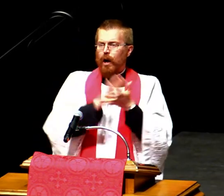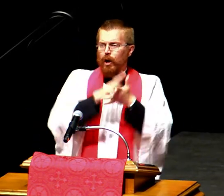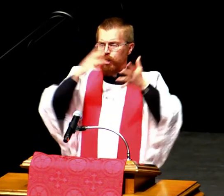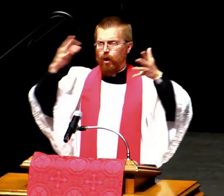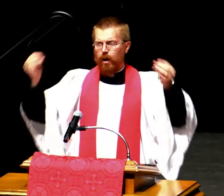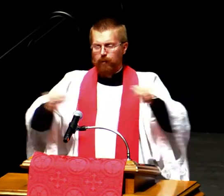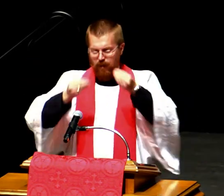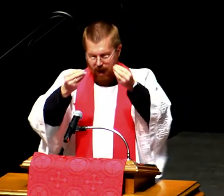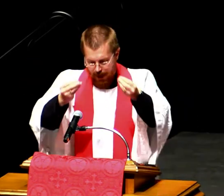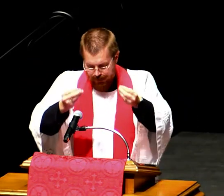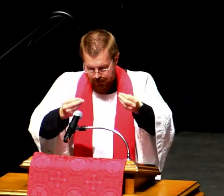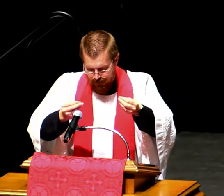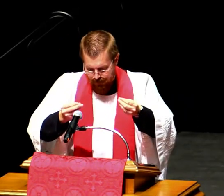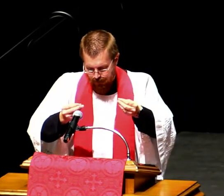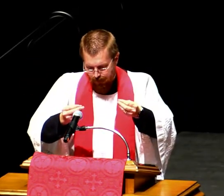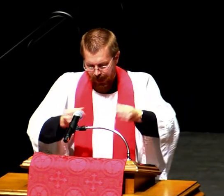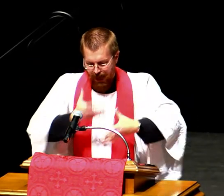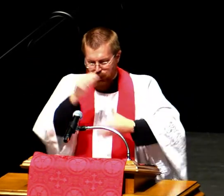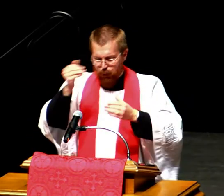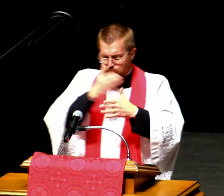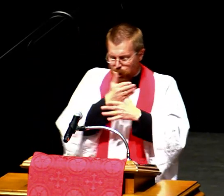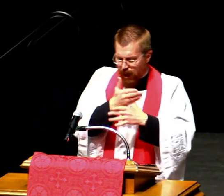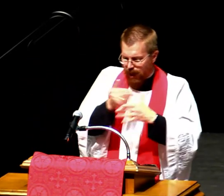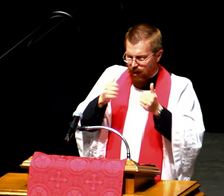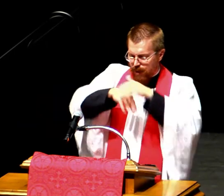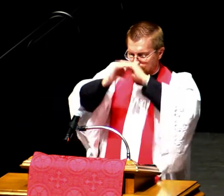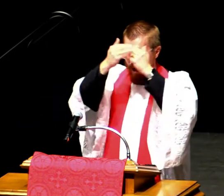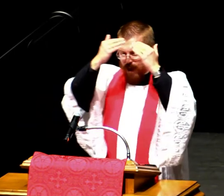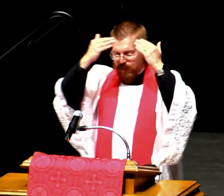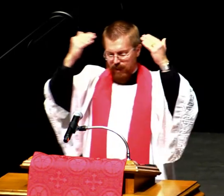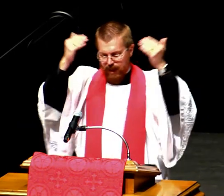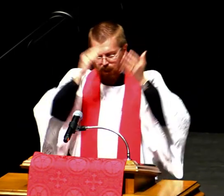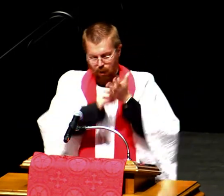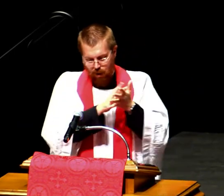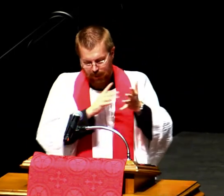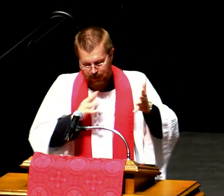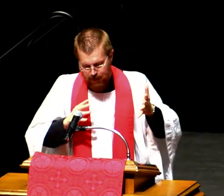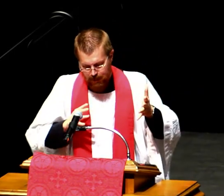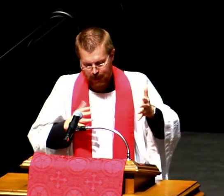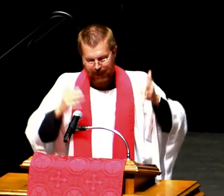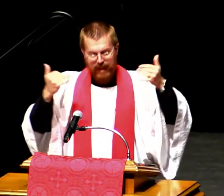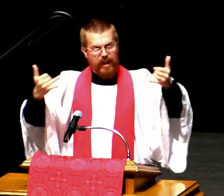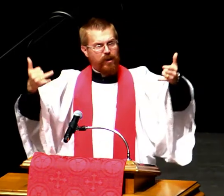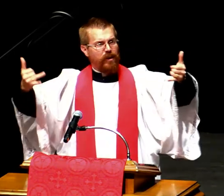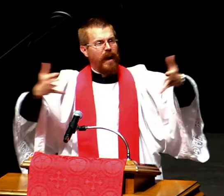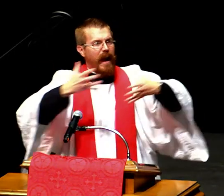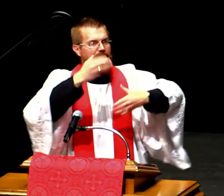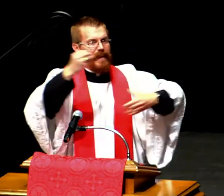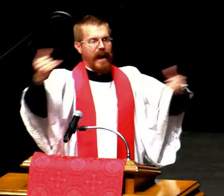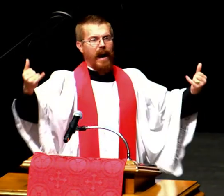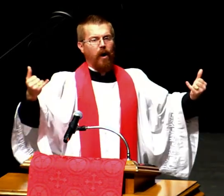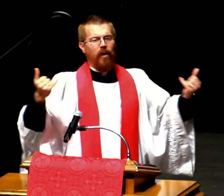glorified, and you share in the heavenly glories of and now